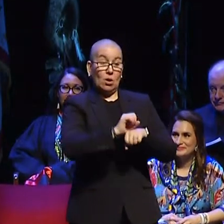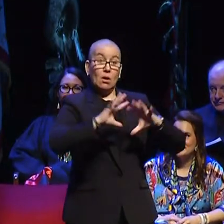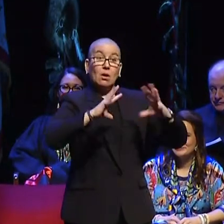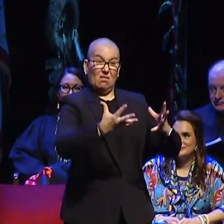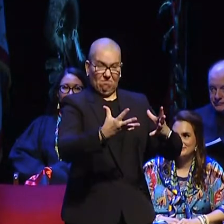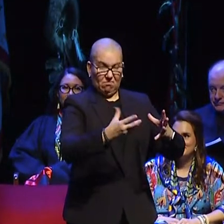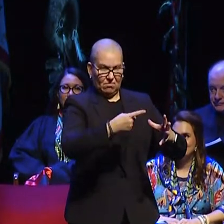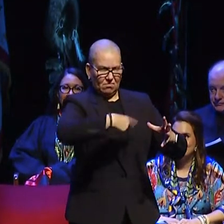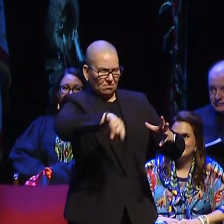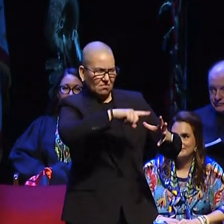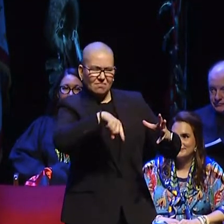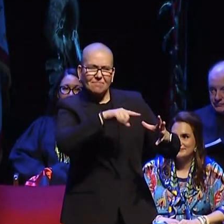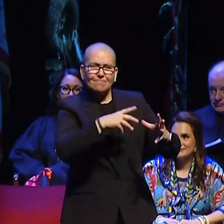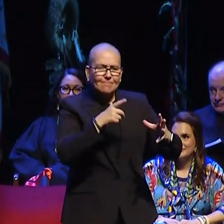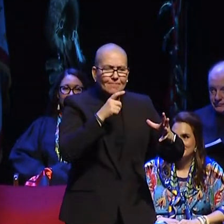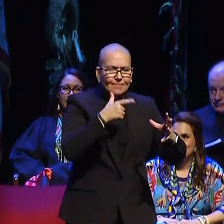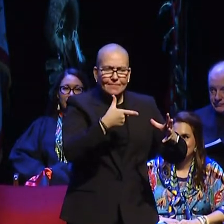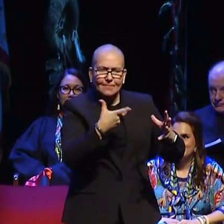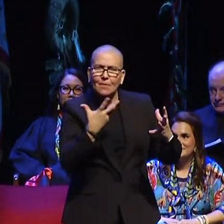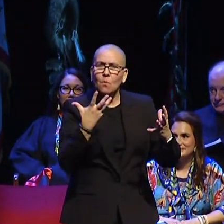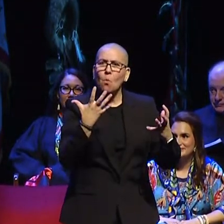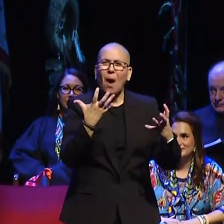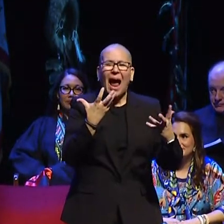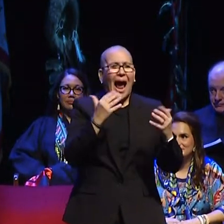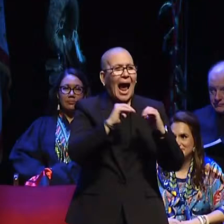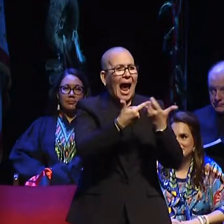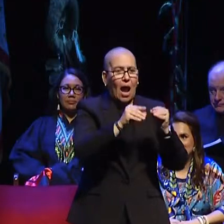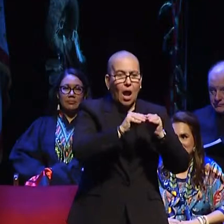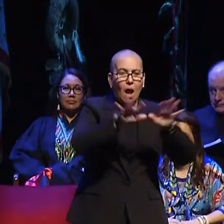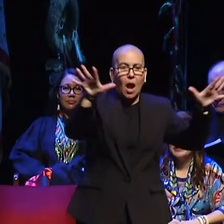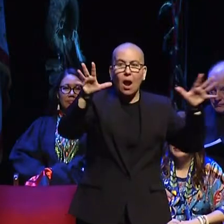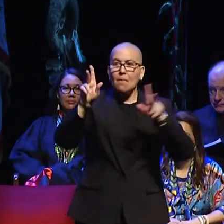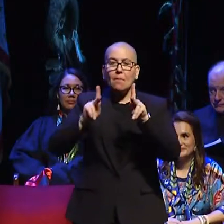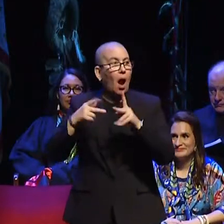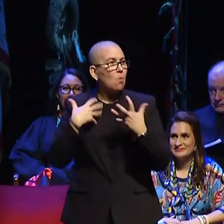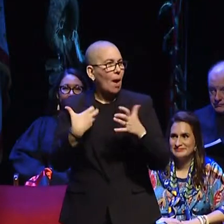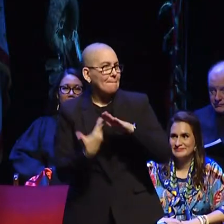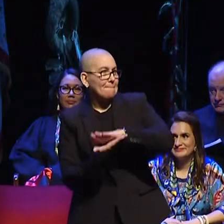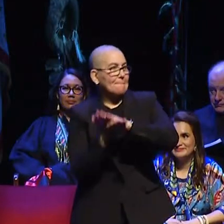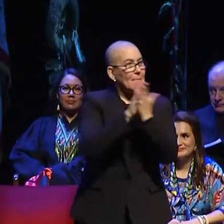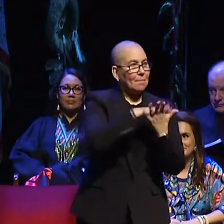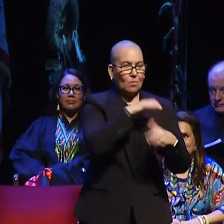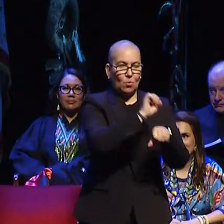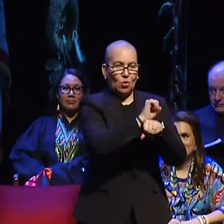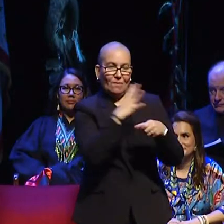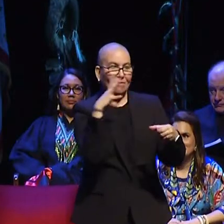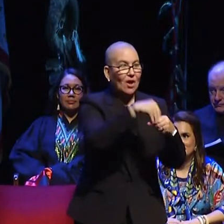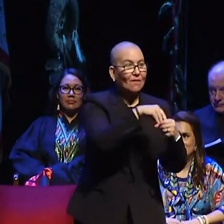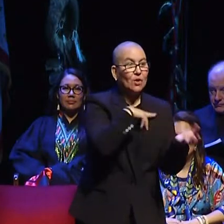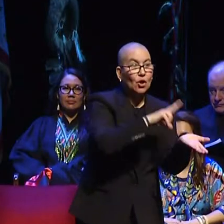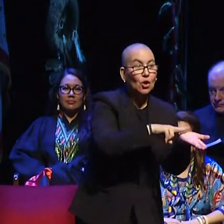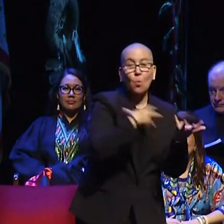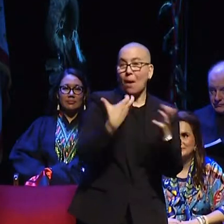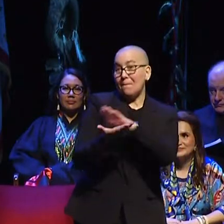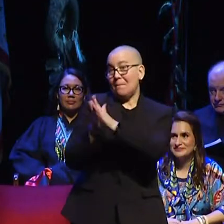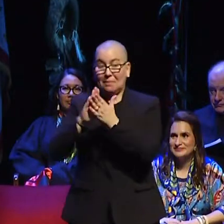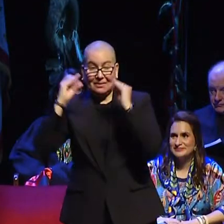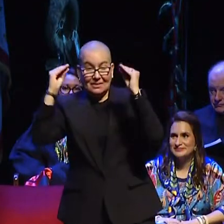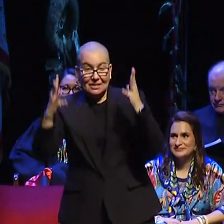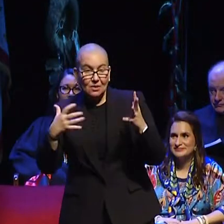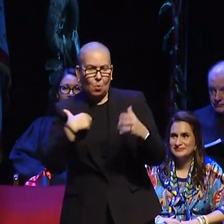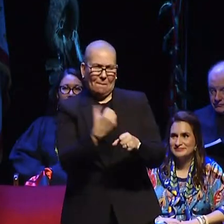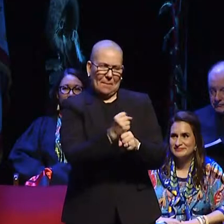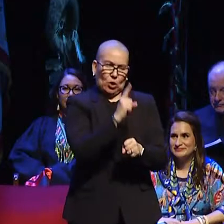are a destination place for teachers, for nurses, for small business owners, for entrepreneurs. Let's make sure this is the